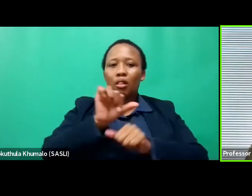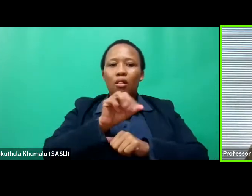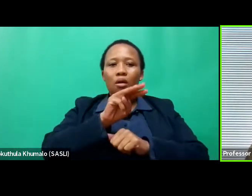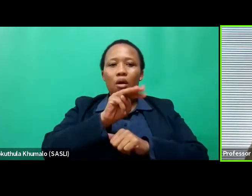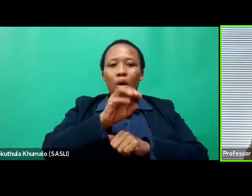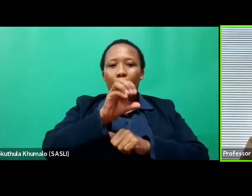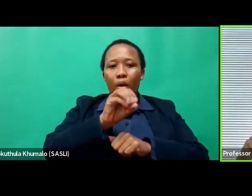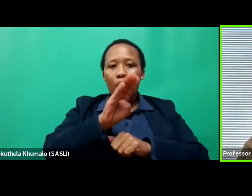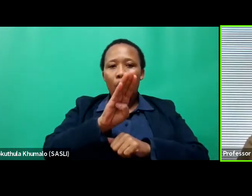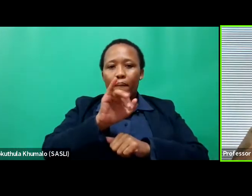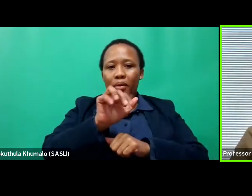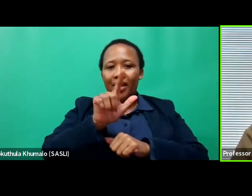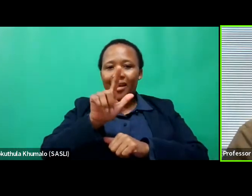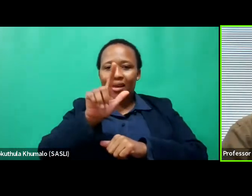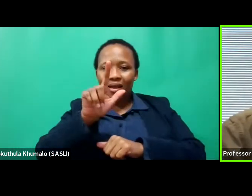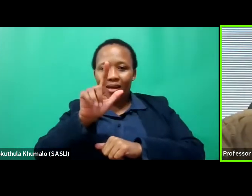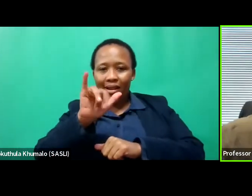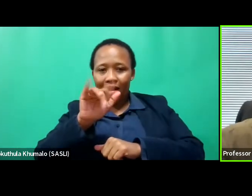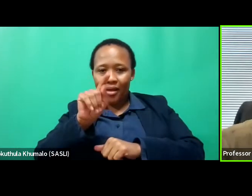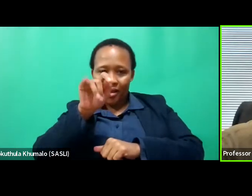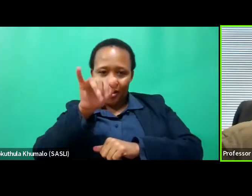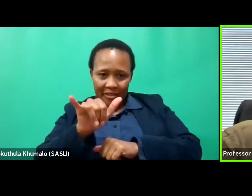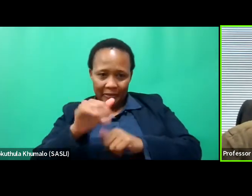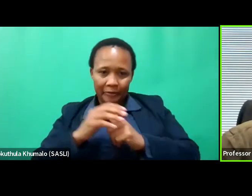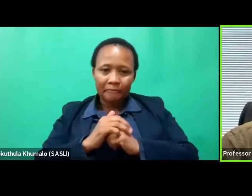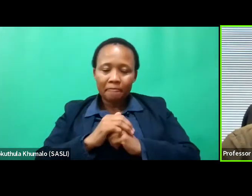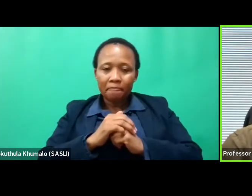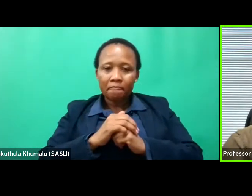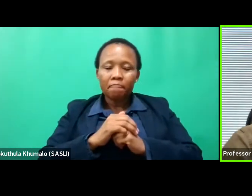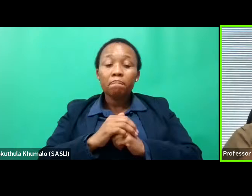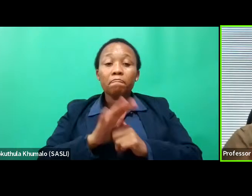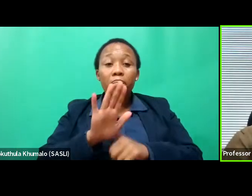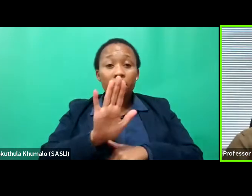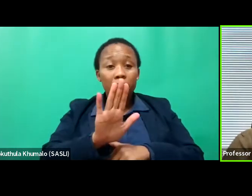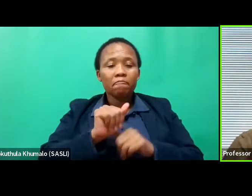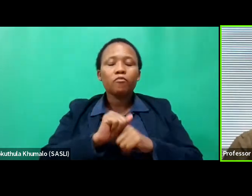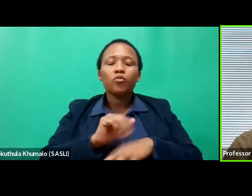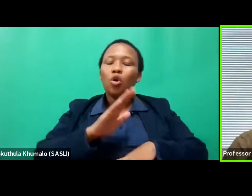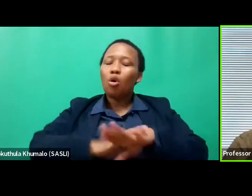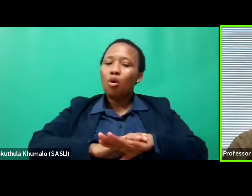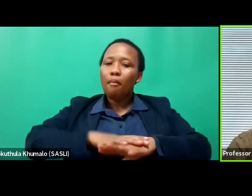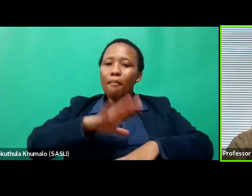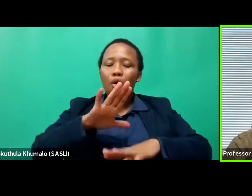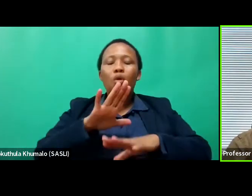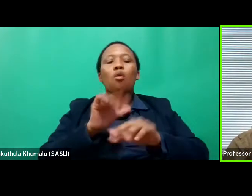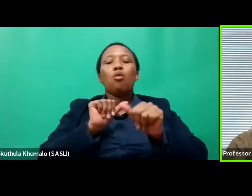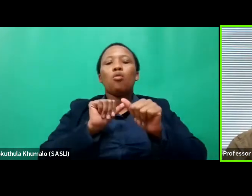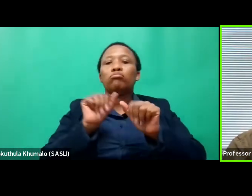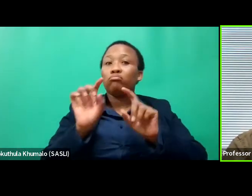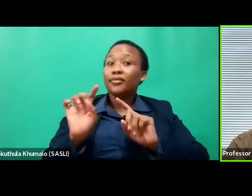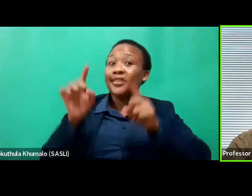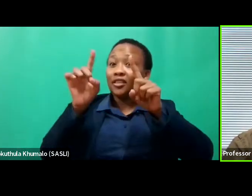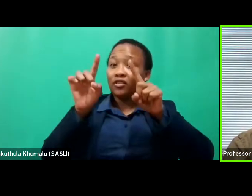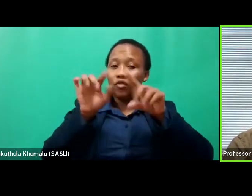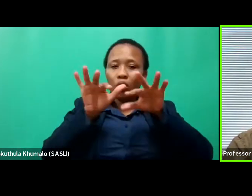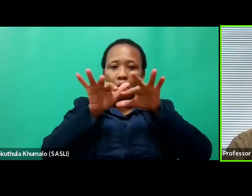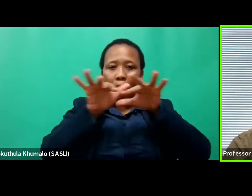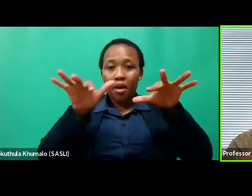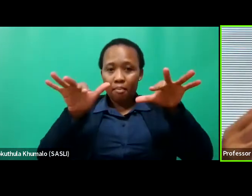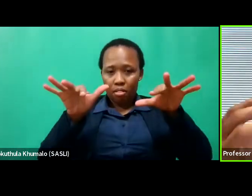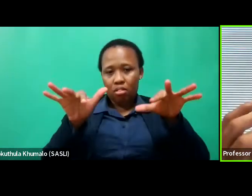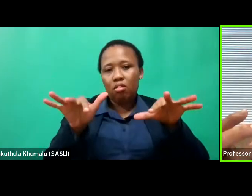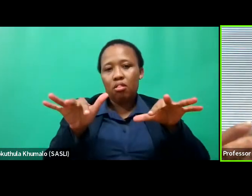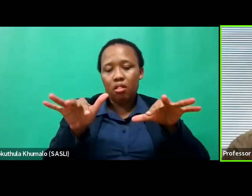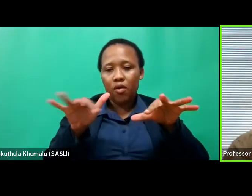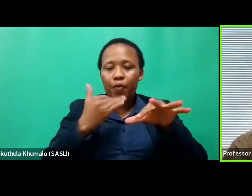if you want to enjoy the most successful people in the modern world are people who